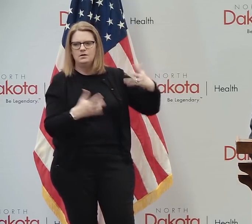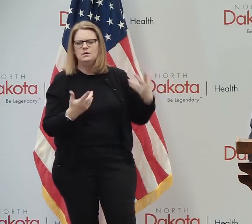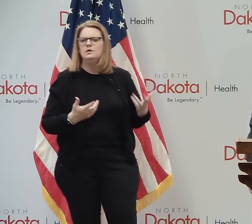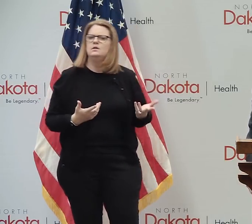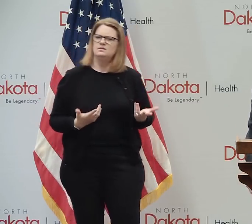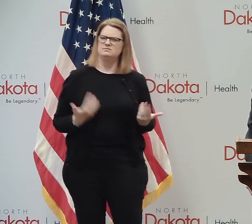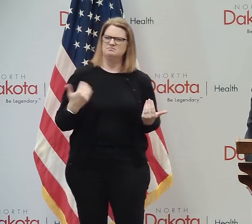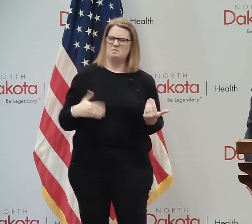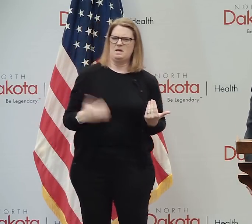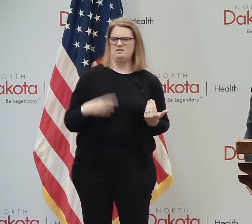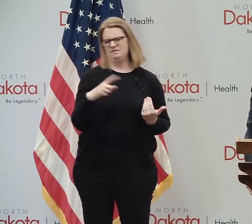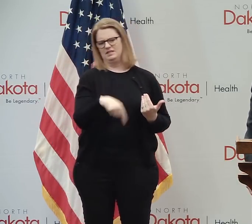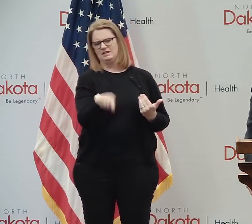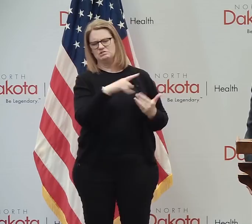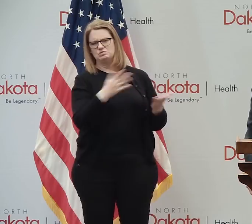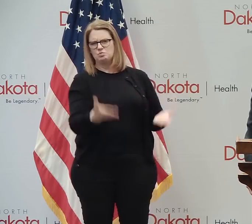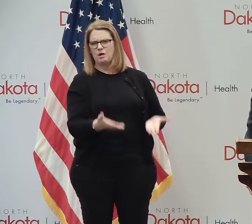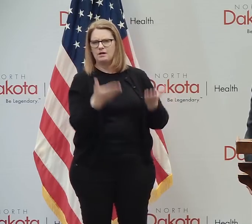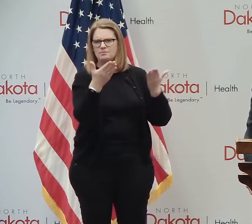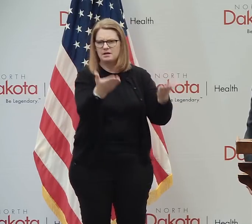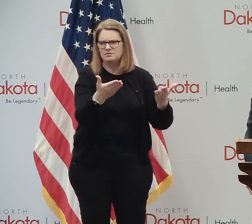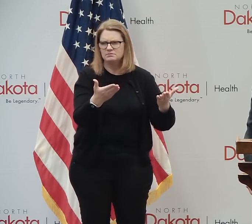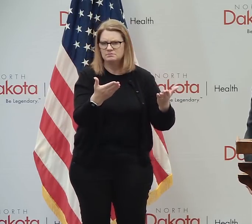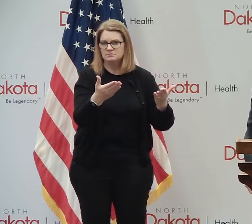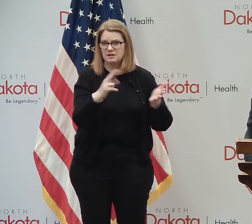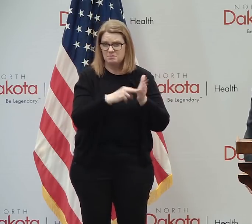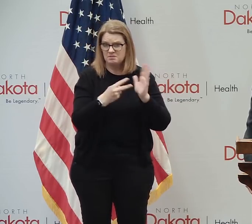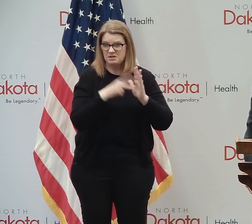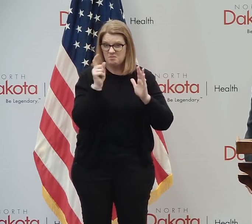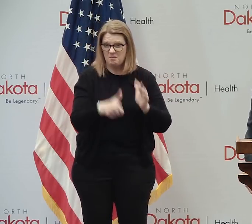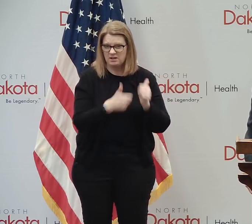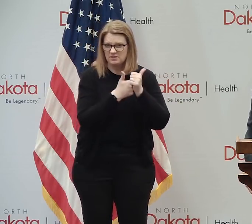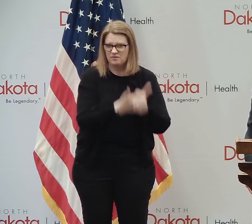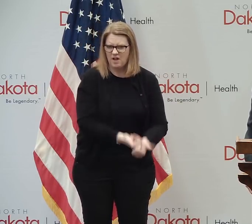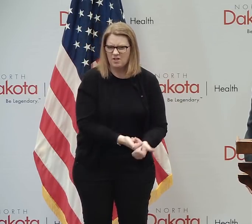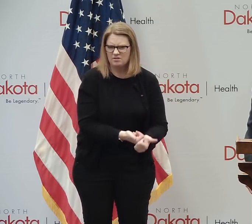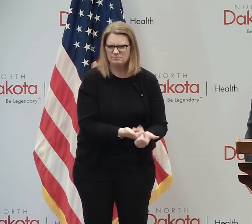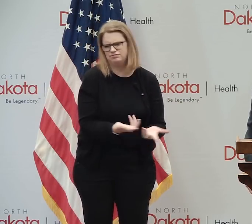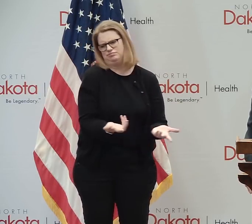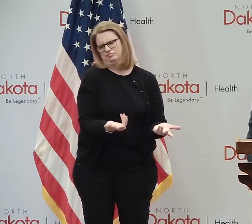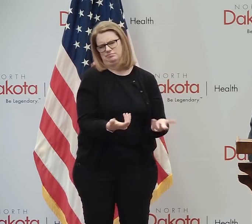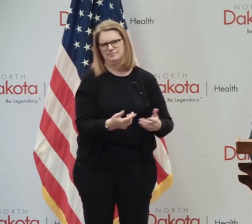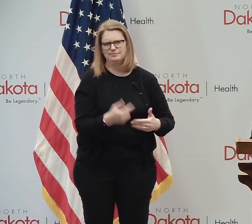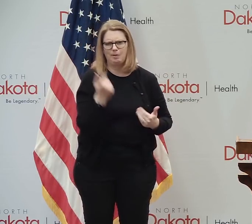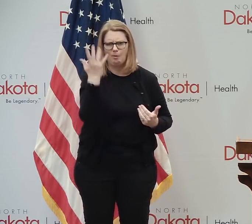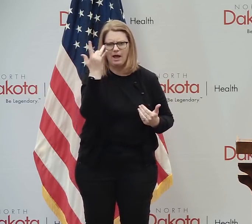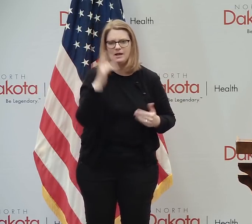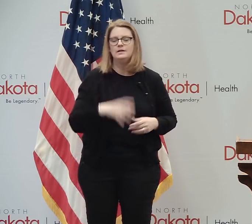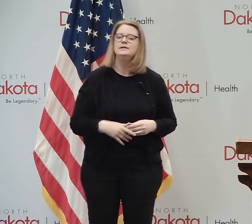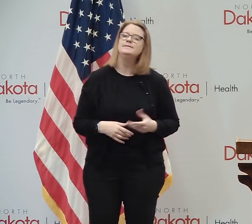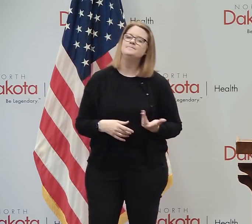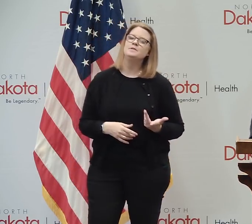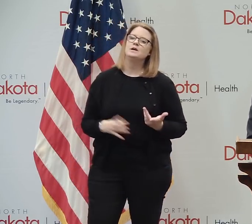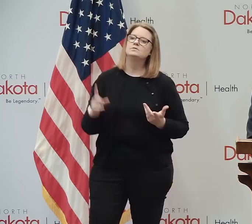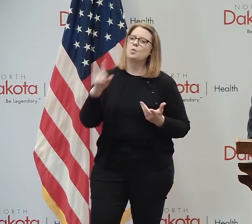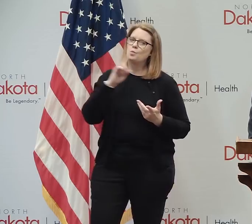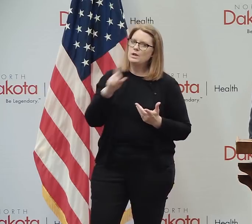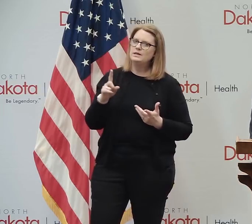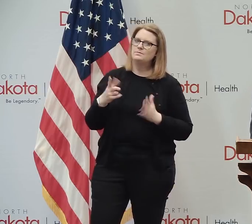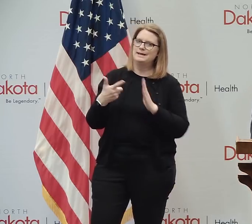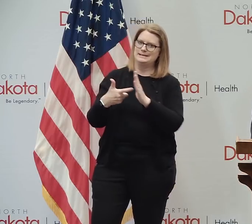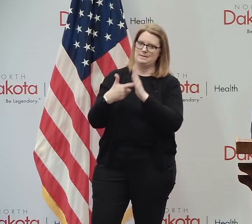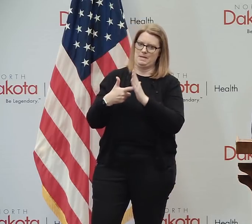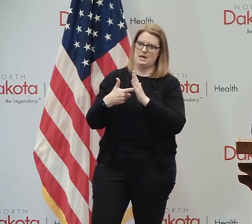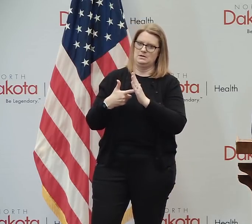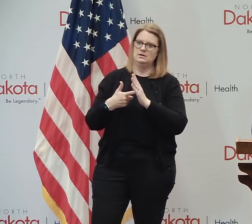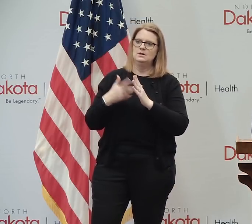well, wow, if these are just recommendations and people don't really have to follow them, what good are they? Well, we know that there's been a strong demand because the